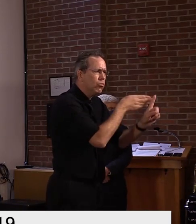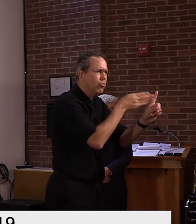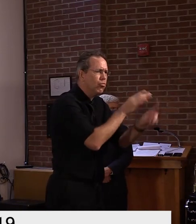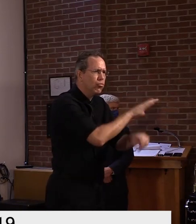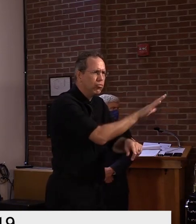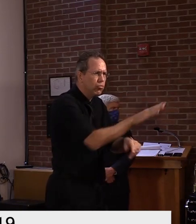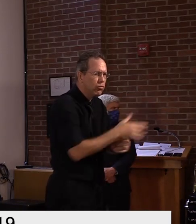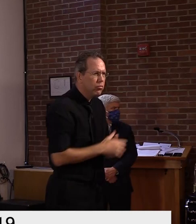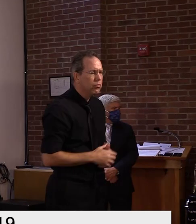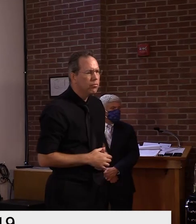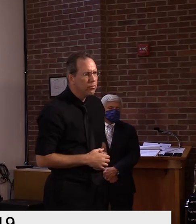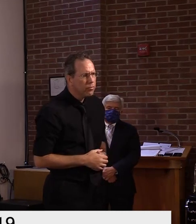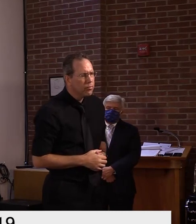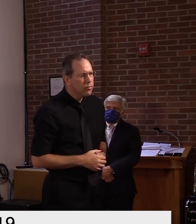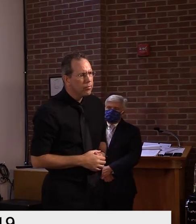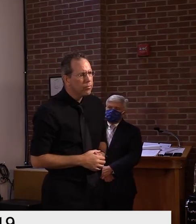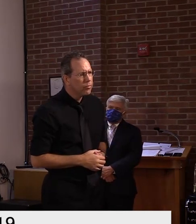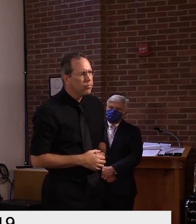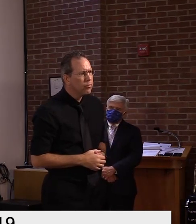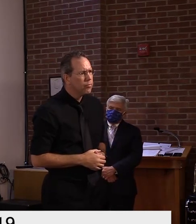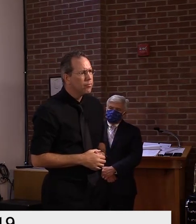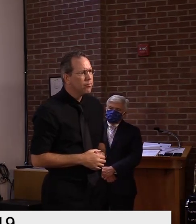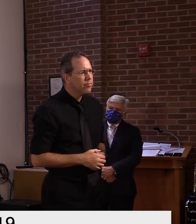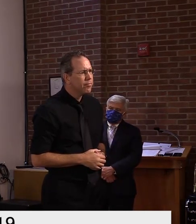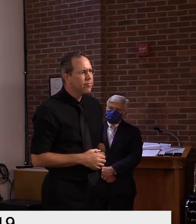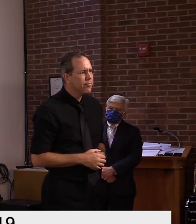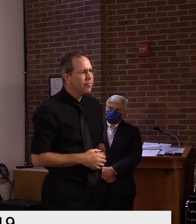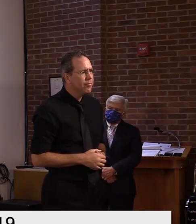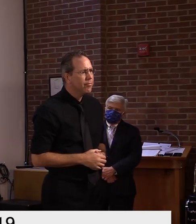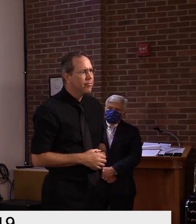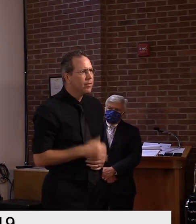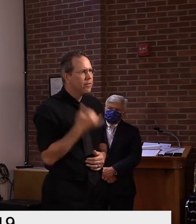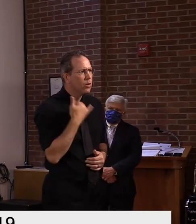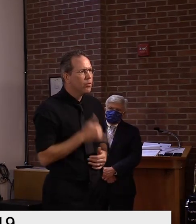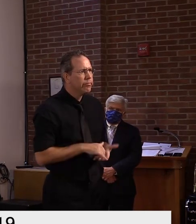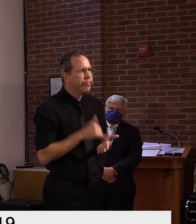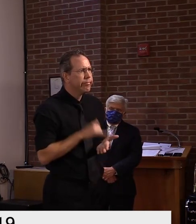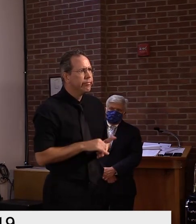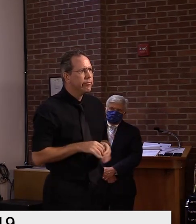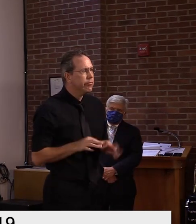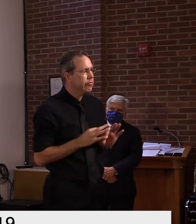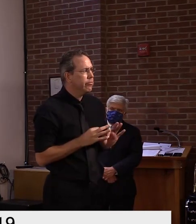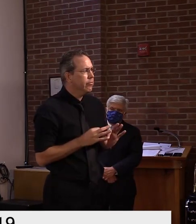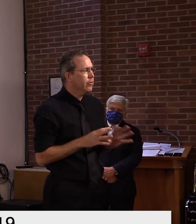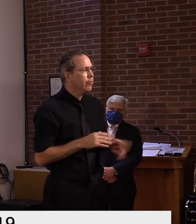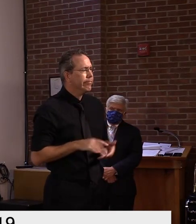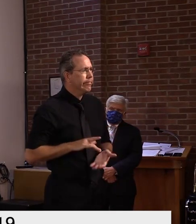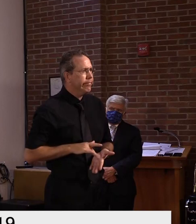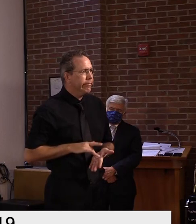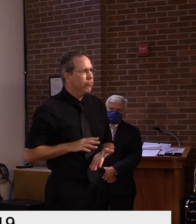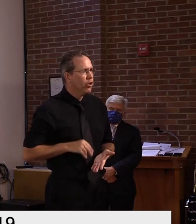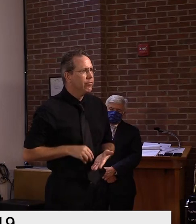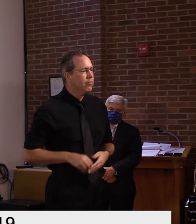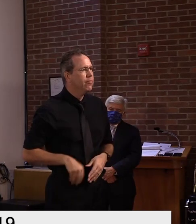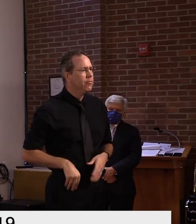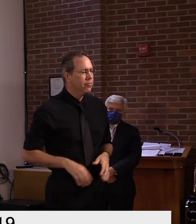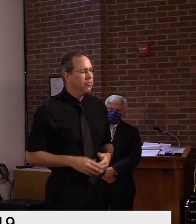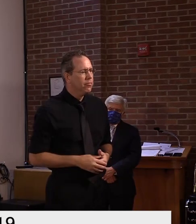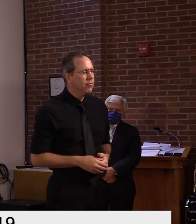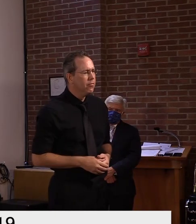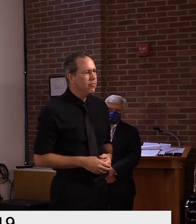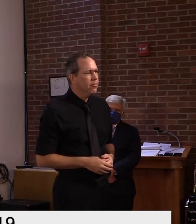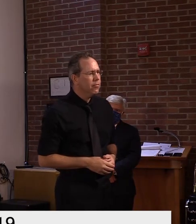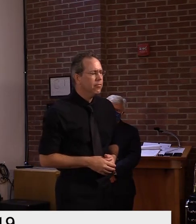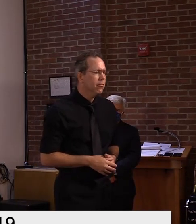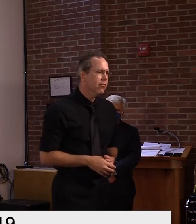that specific audience of people requesting tests. That's my interpretation. But what happened